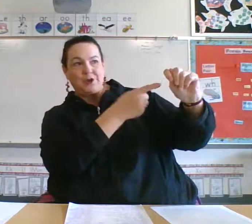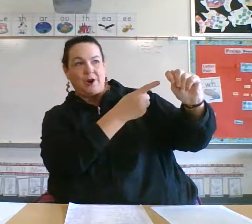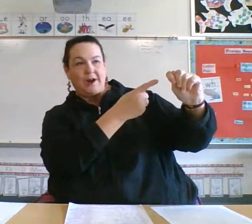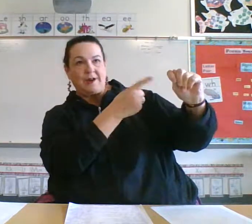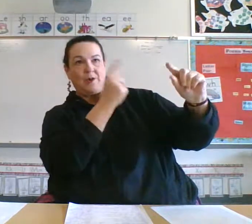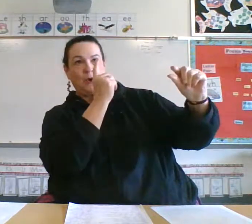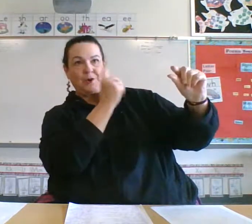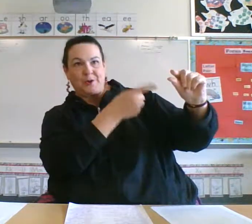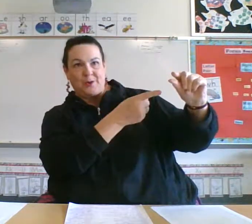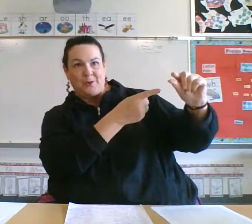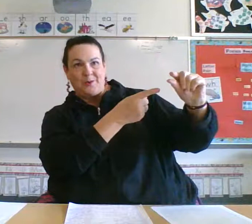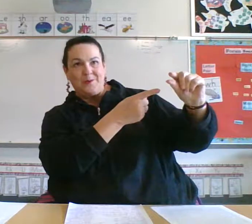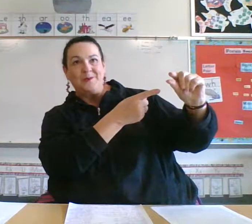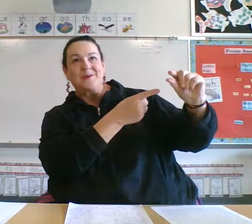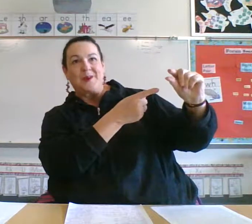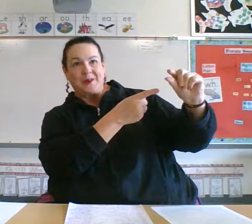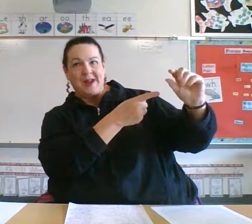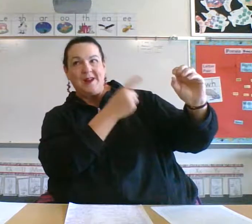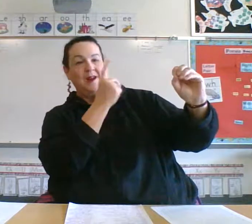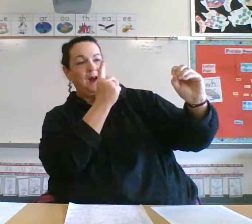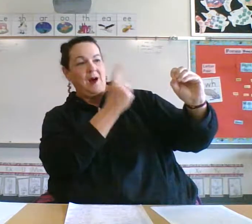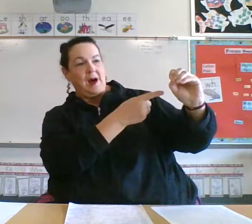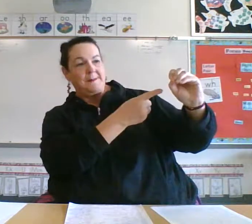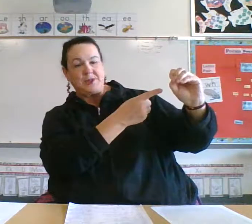target or your goal. Okay? Object.